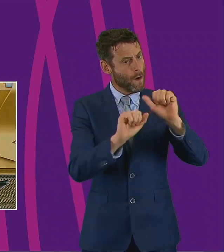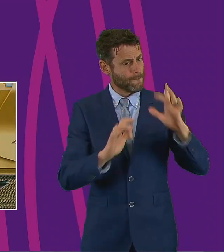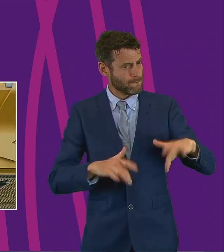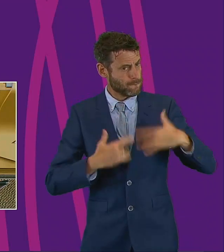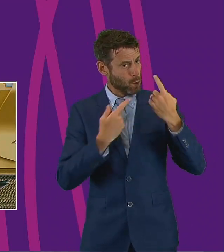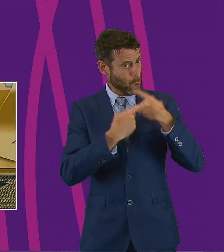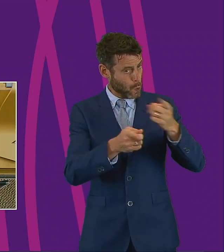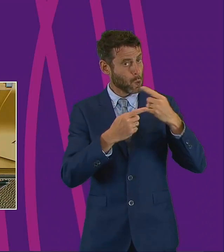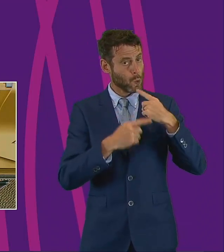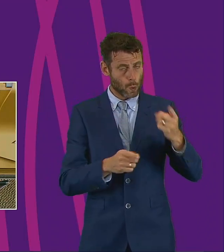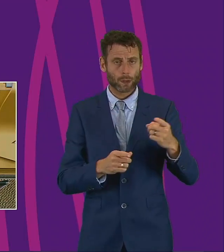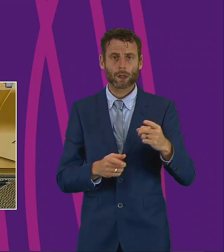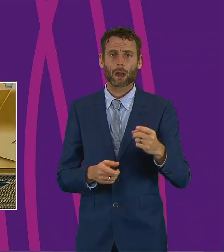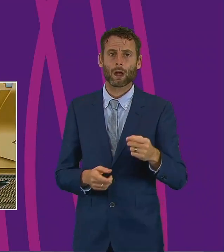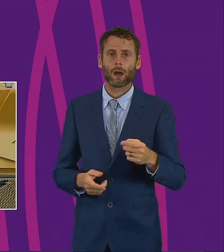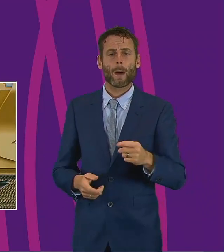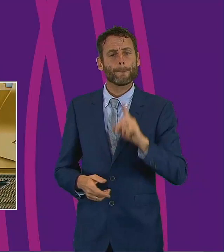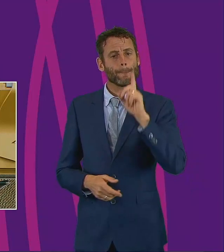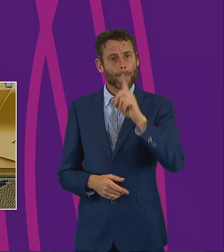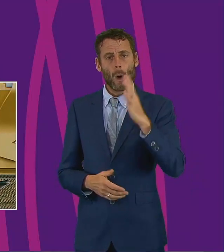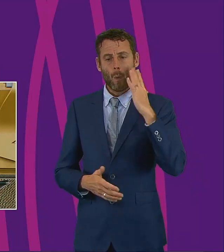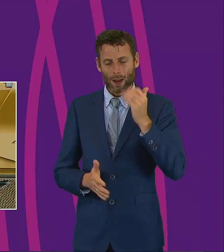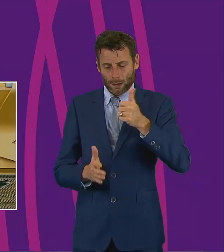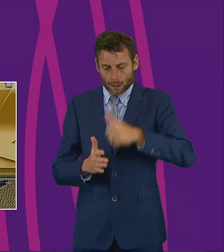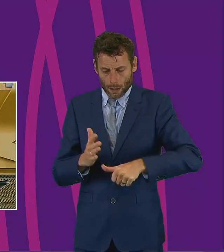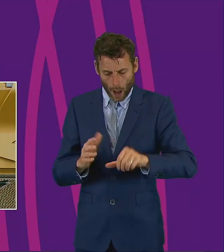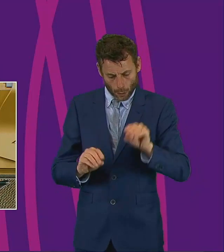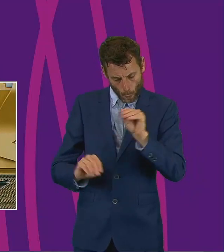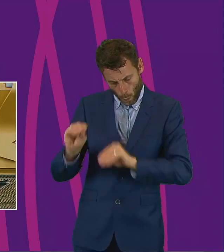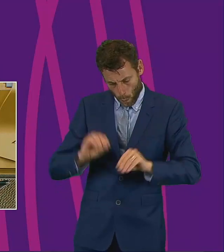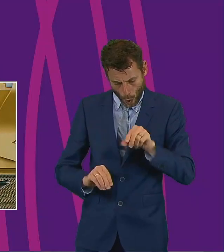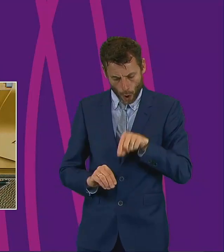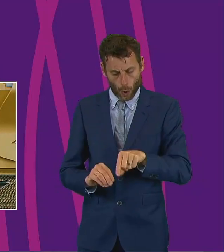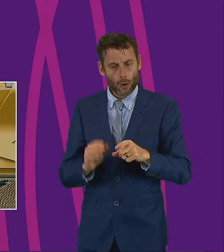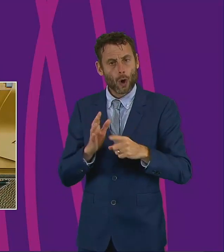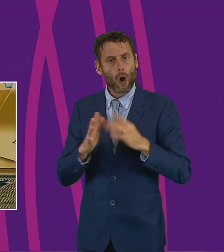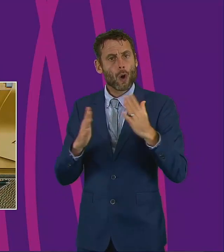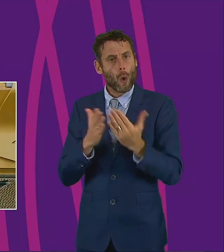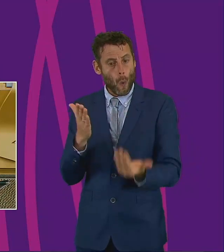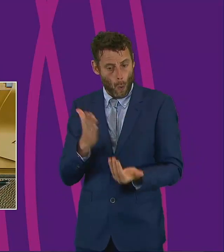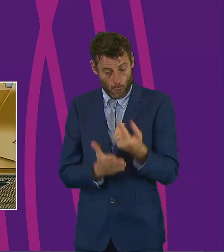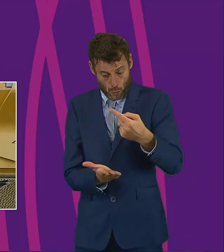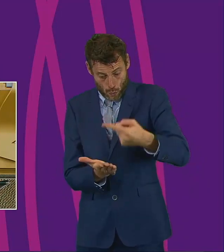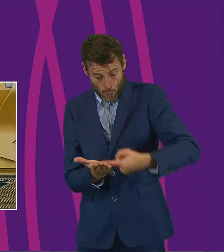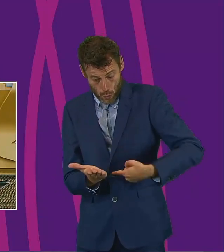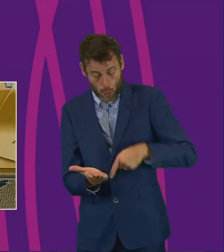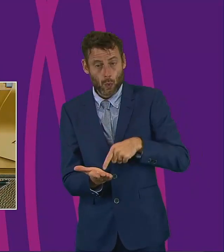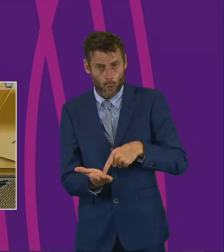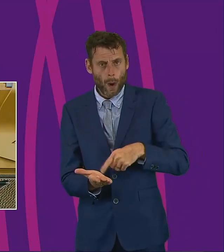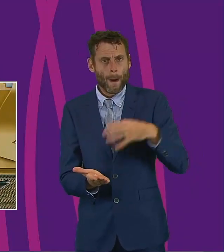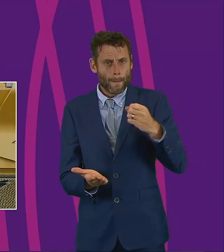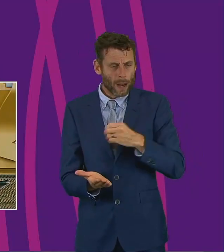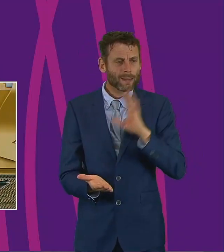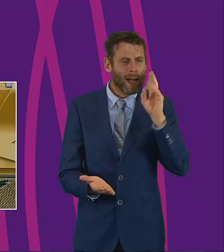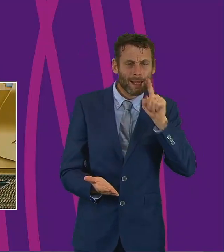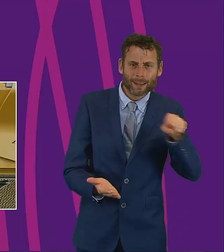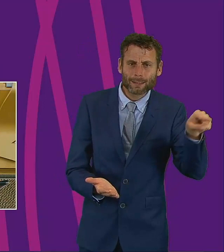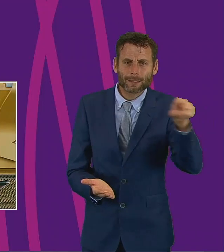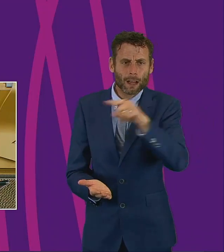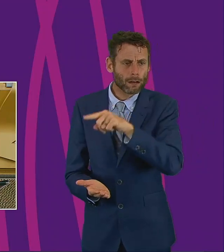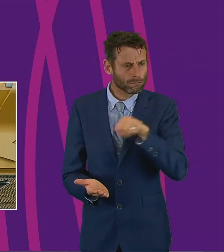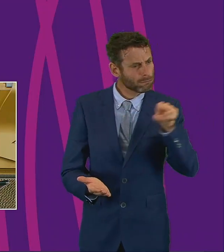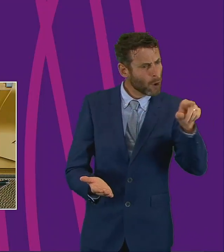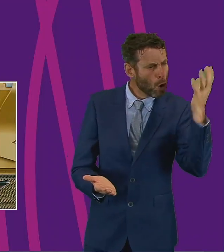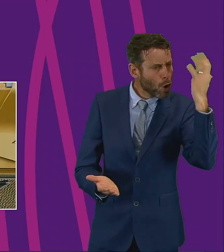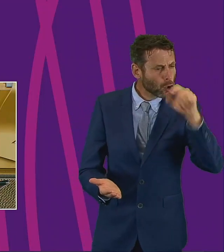of a legislative process, that we try to do that constructively. The government has a duty to listen, and we will listen and we will respond appropriately.